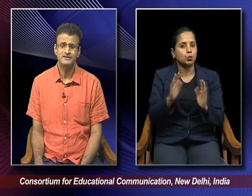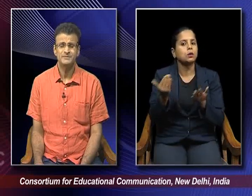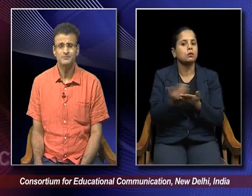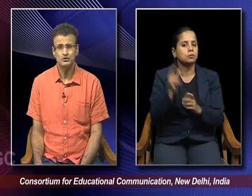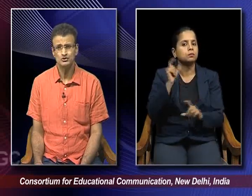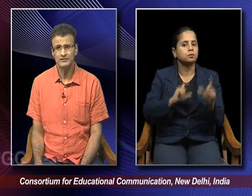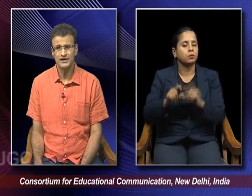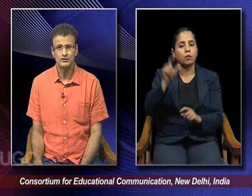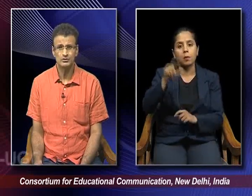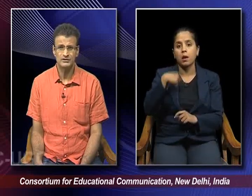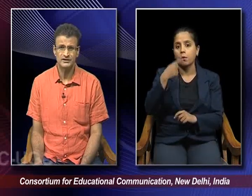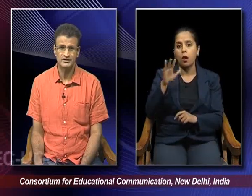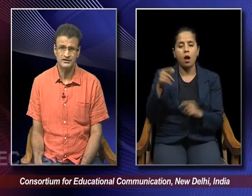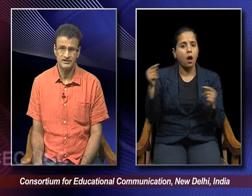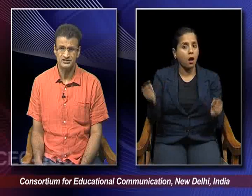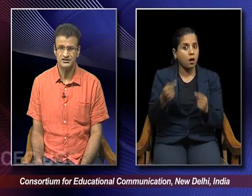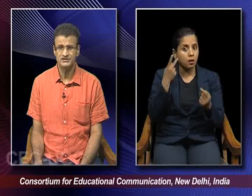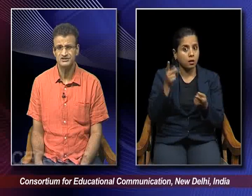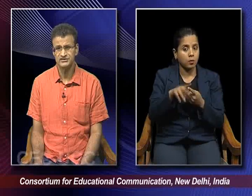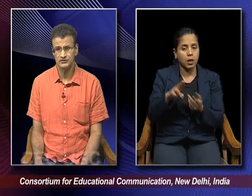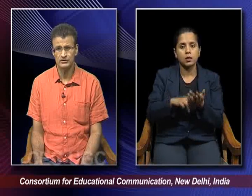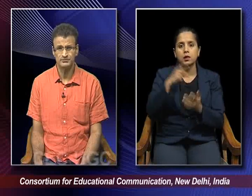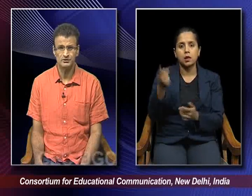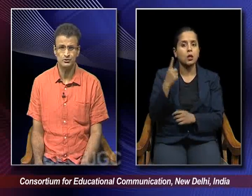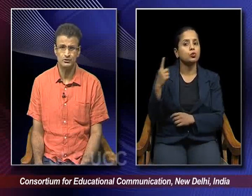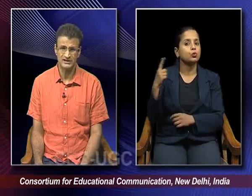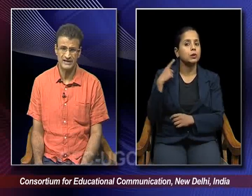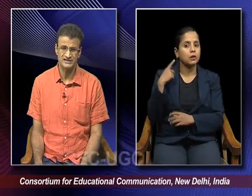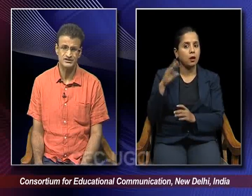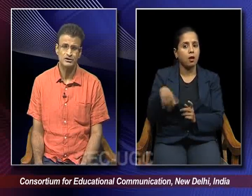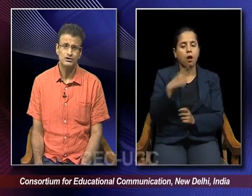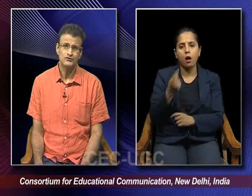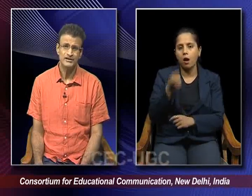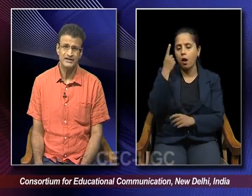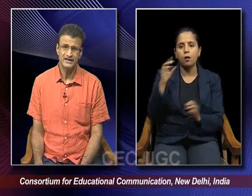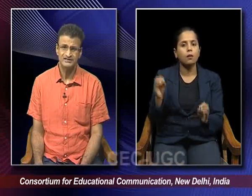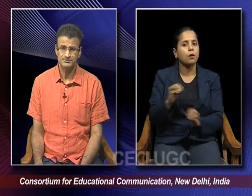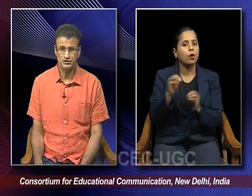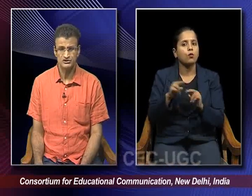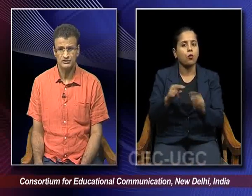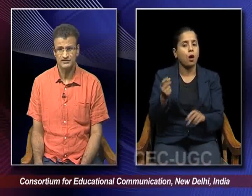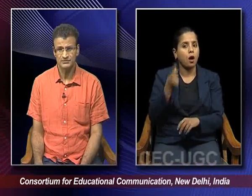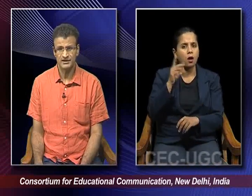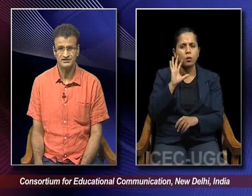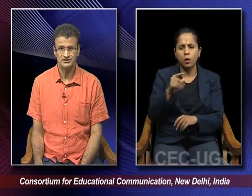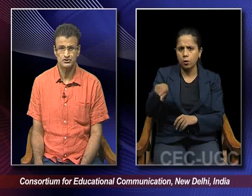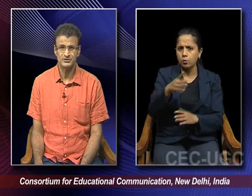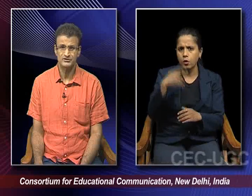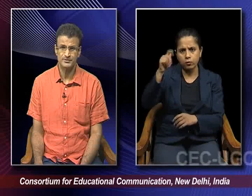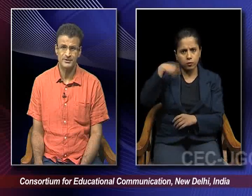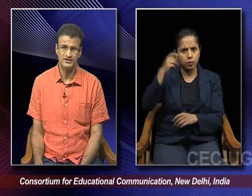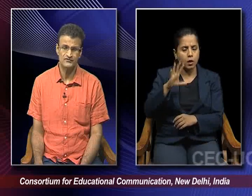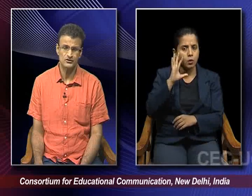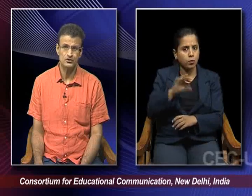the people, those who have argued that the national leaders, they were not able to fully realize the potential of cinema as an instrument